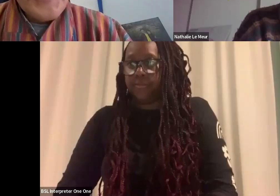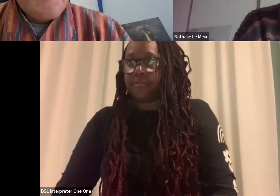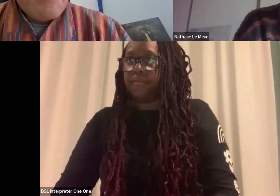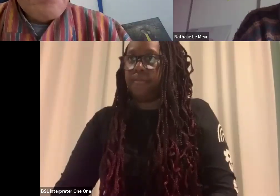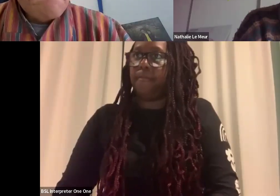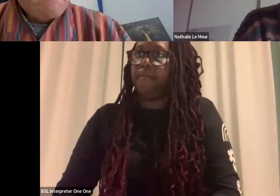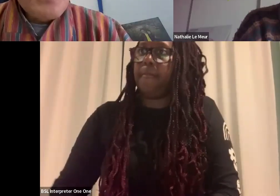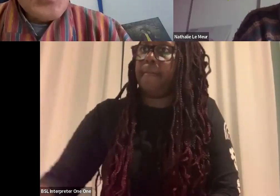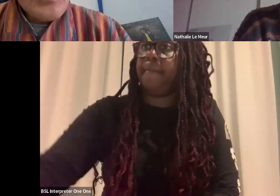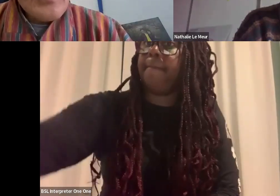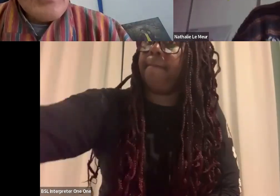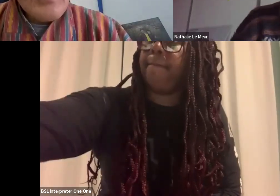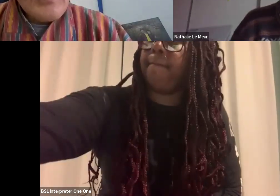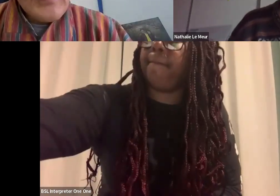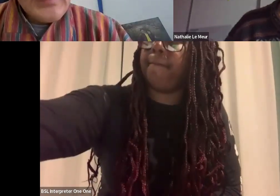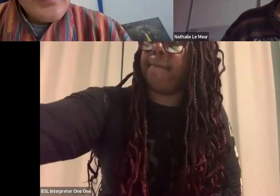Just hold on.